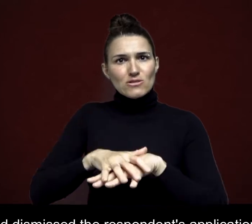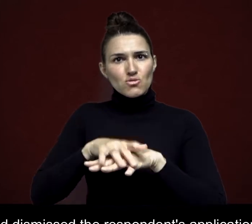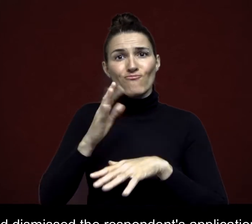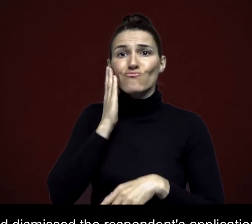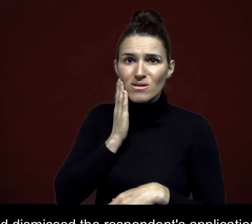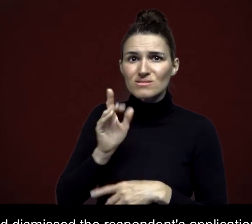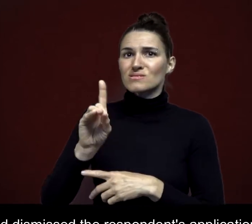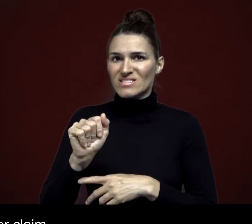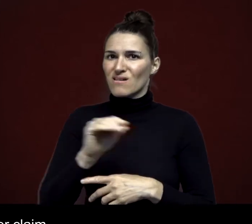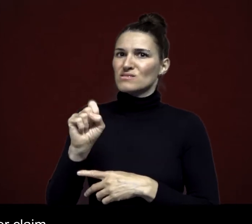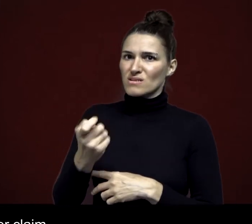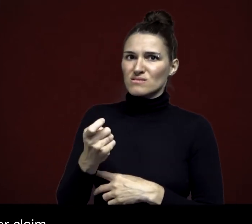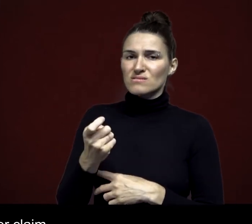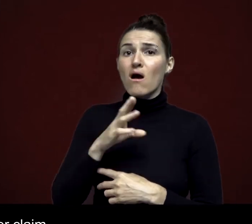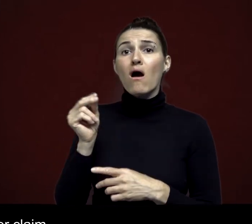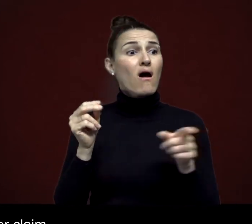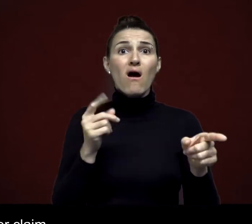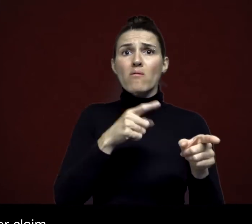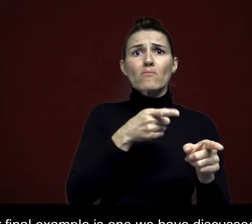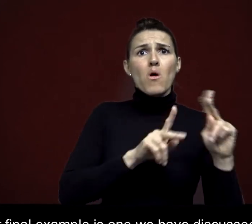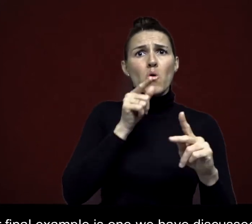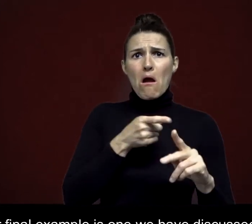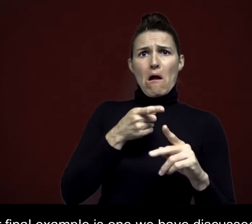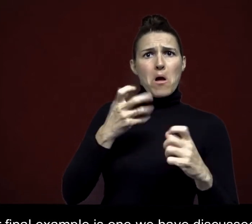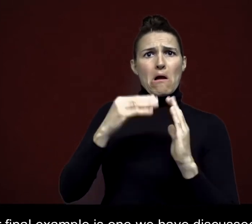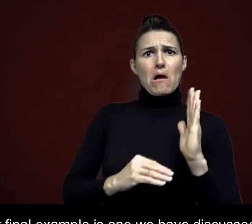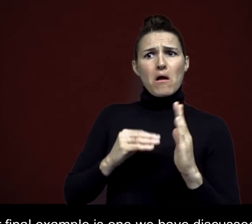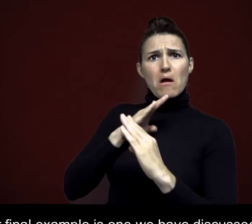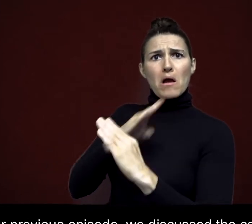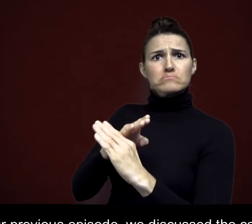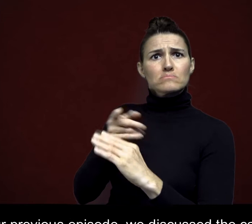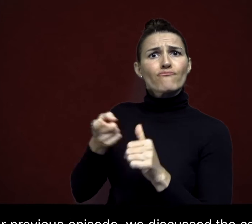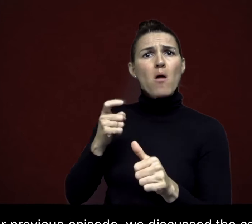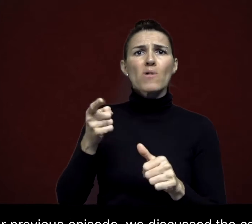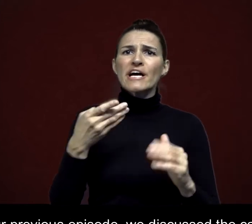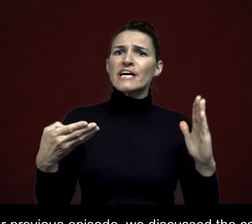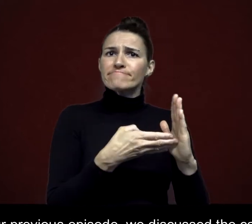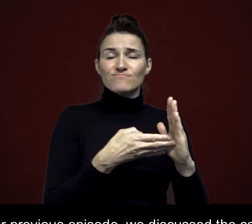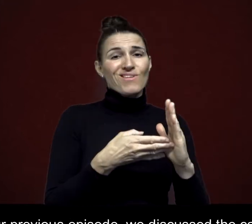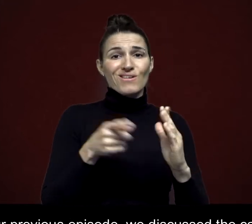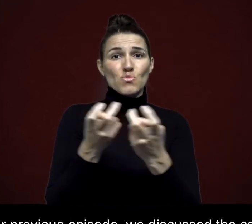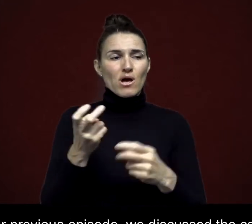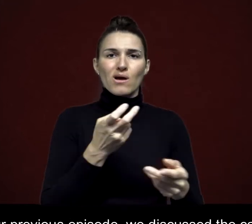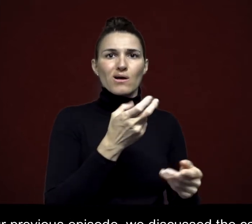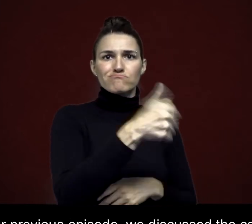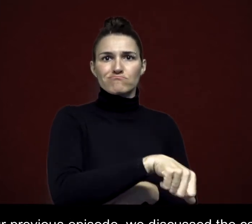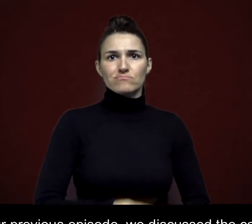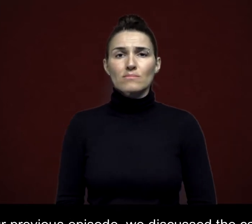respondent's application to dismiss her claim. Our final example is one we have discussed before. In our previous episode, we discussed the